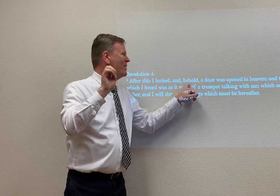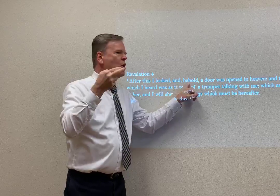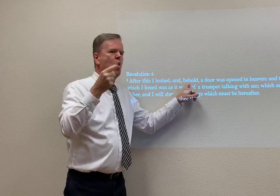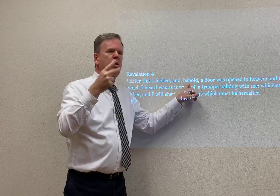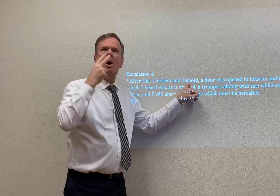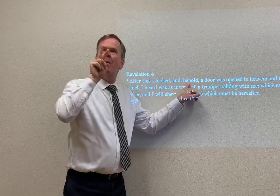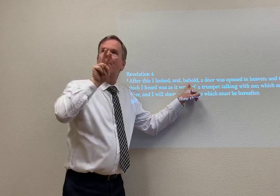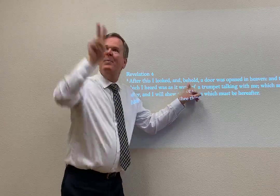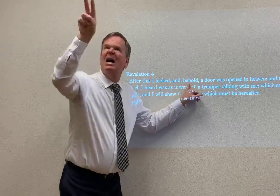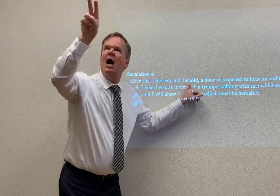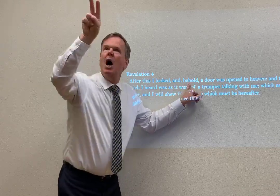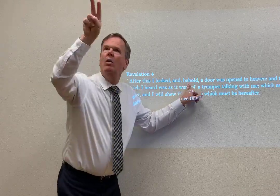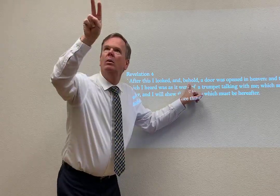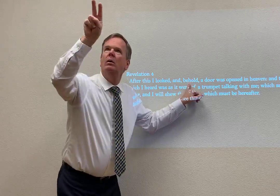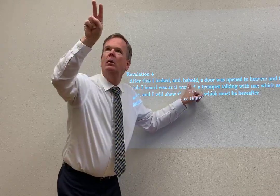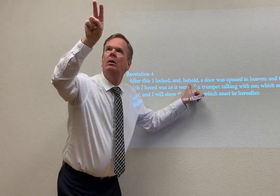it says, after this I looked, and behold.